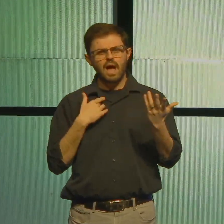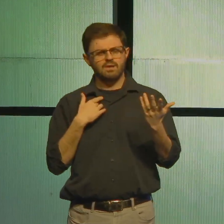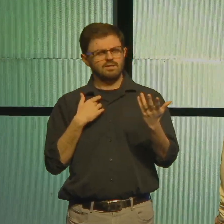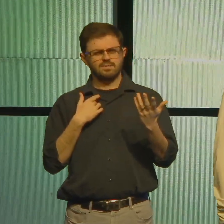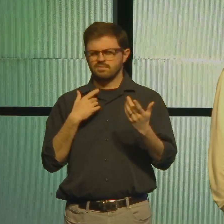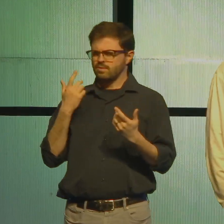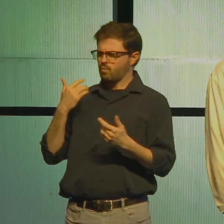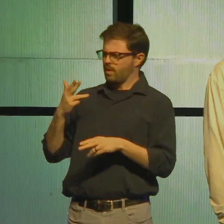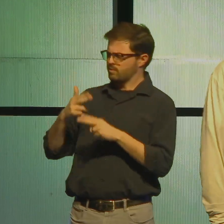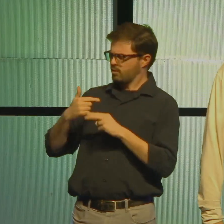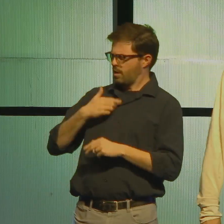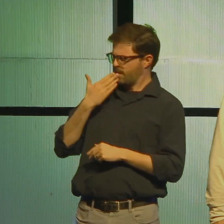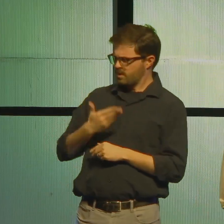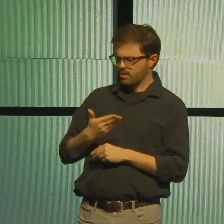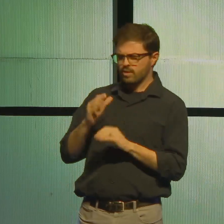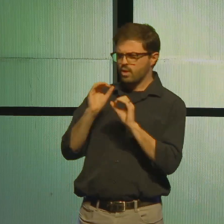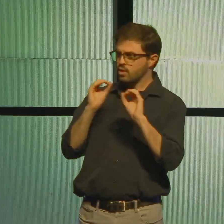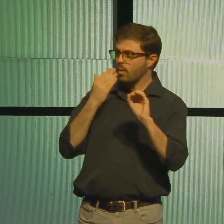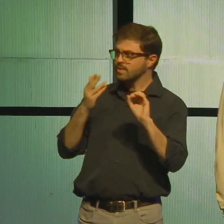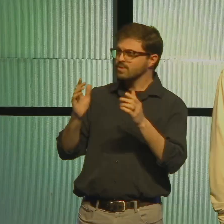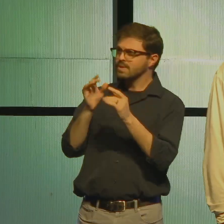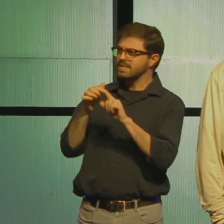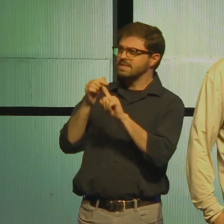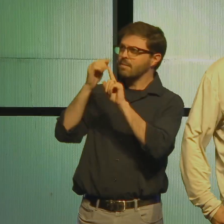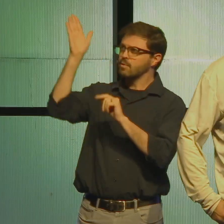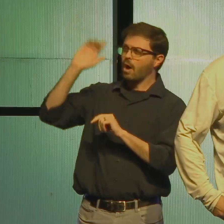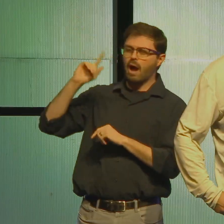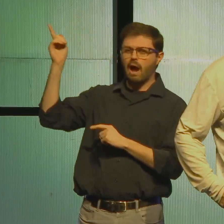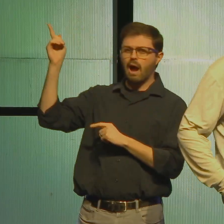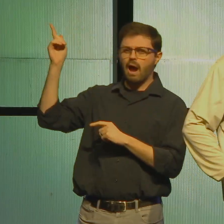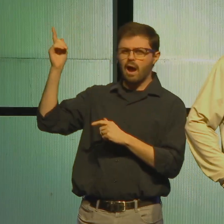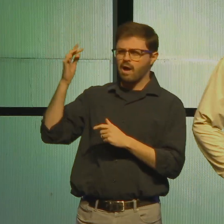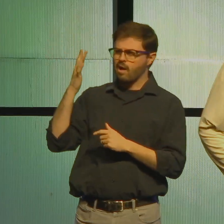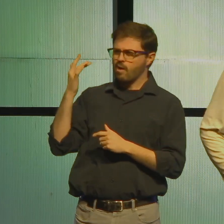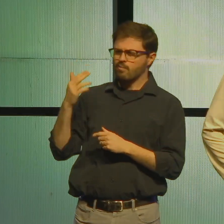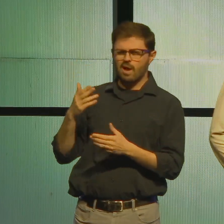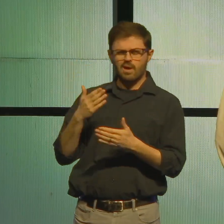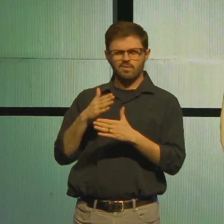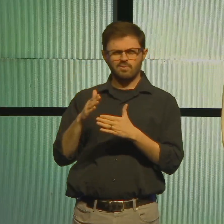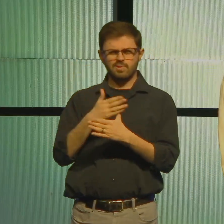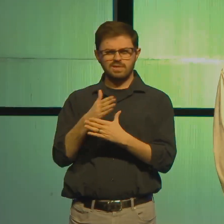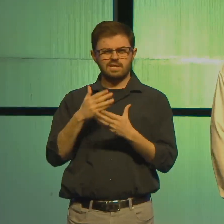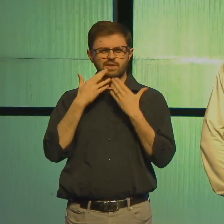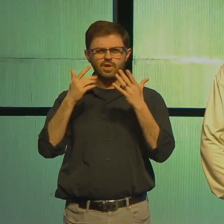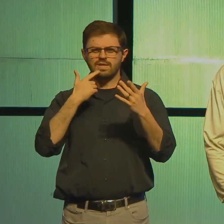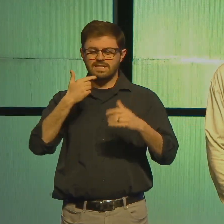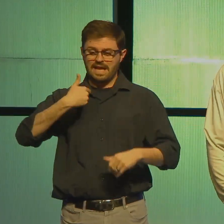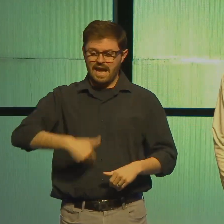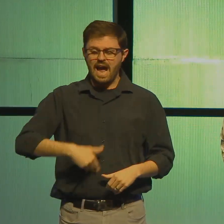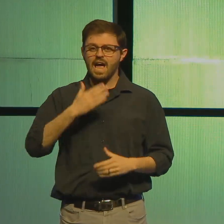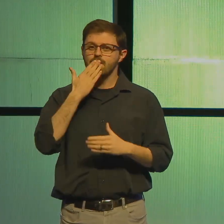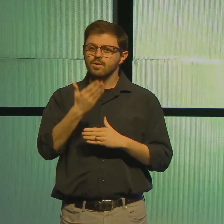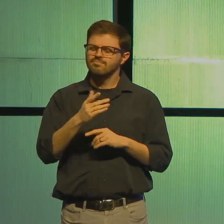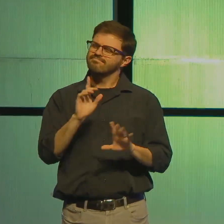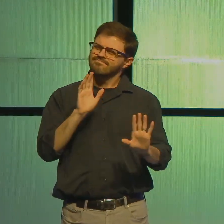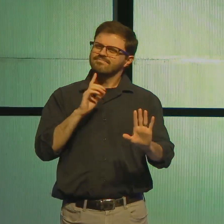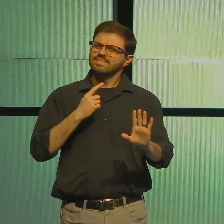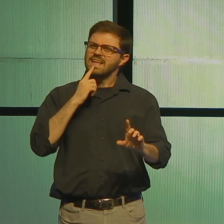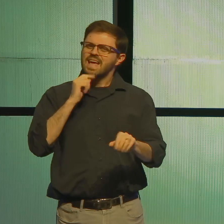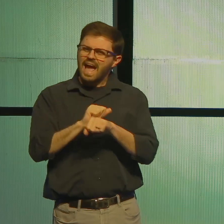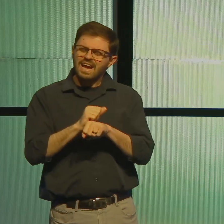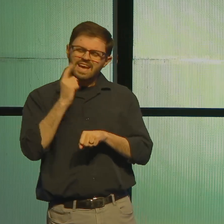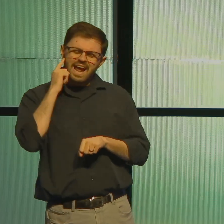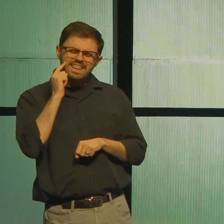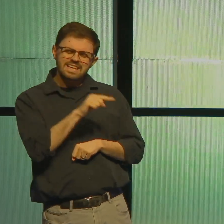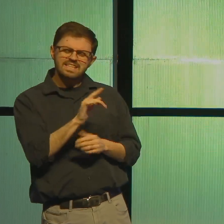would you call me good? No one is good but God. Why would we sing a song that says I am good? Because I actually think Jesus was challenging